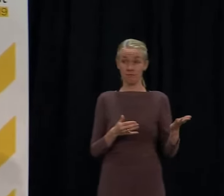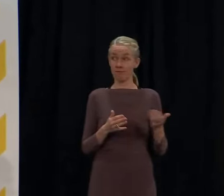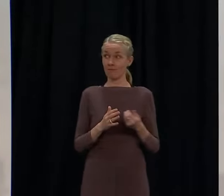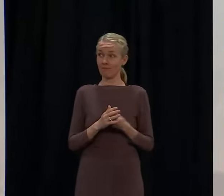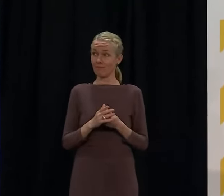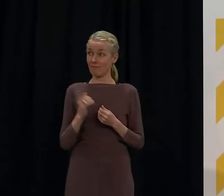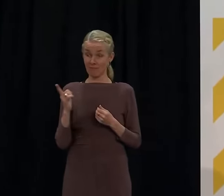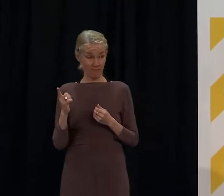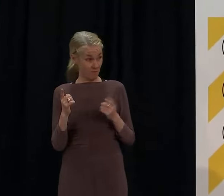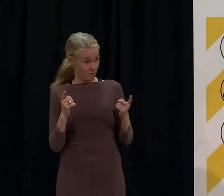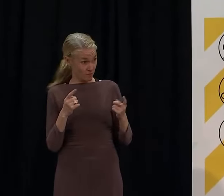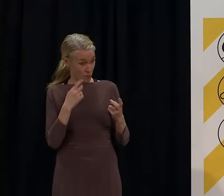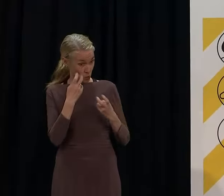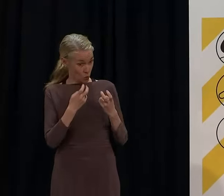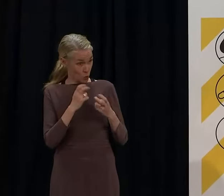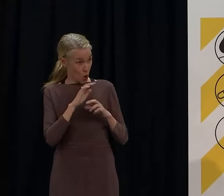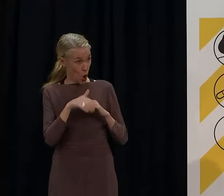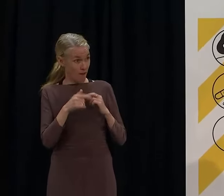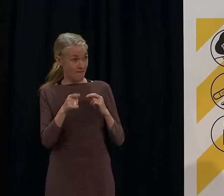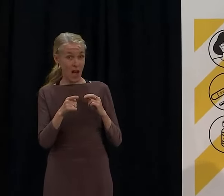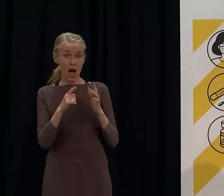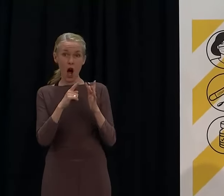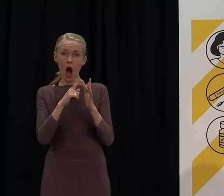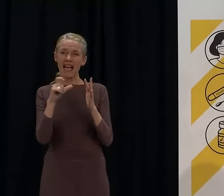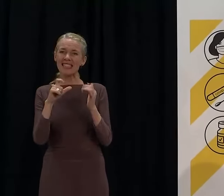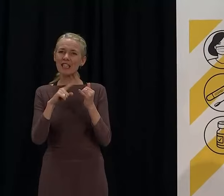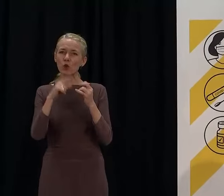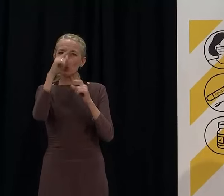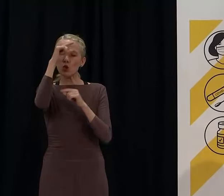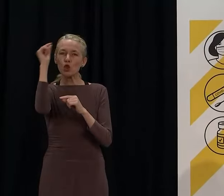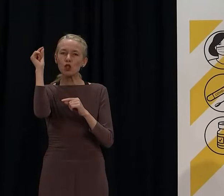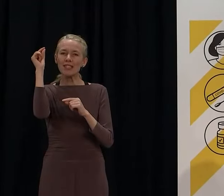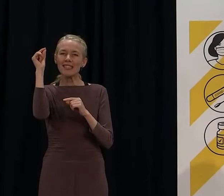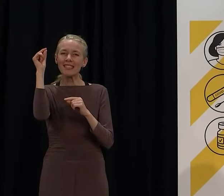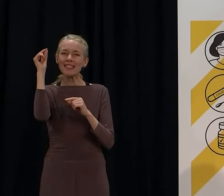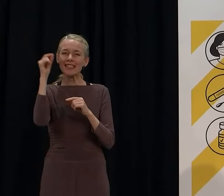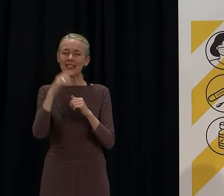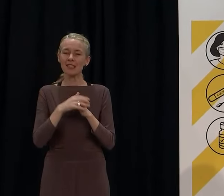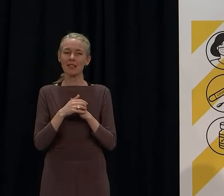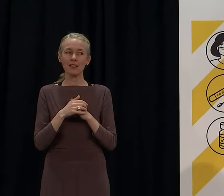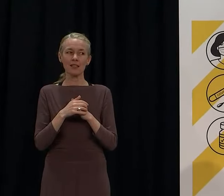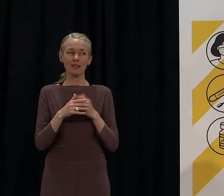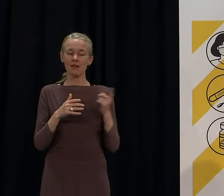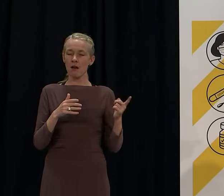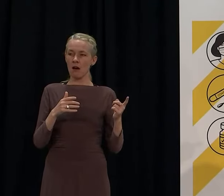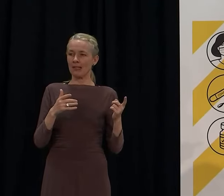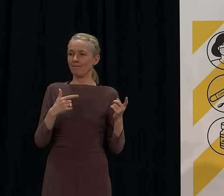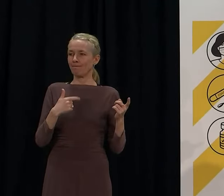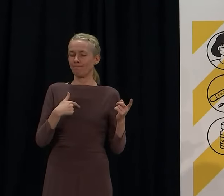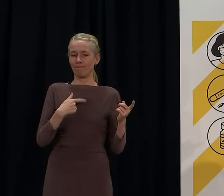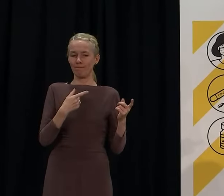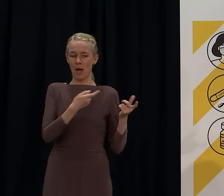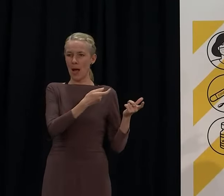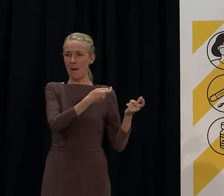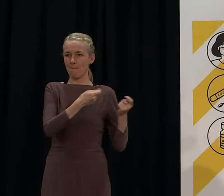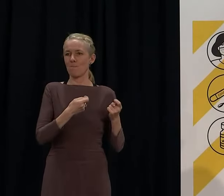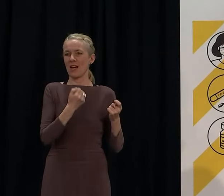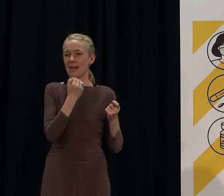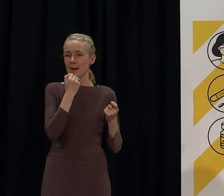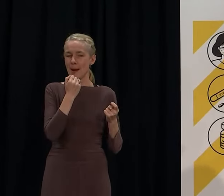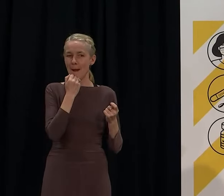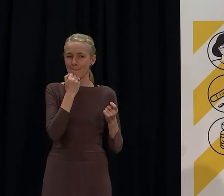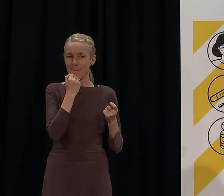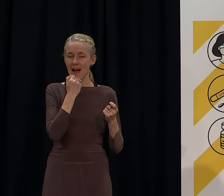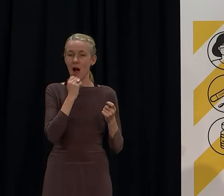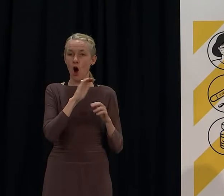You're looking for intensive care nursing? Intensive care nursing. I don't have the figures as to the number